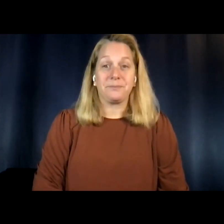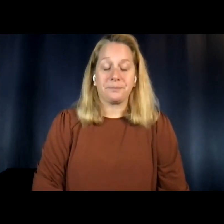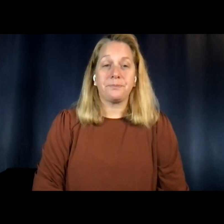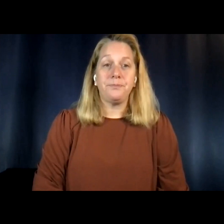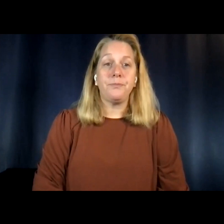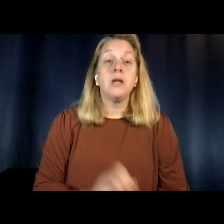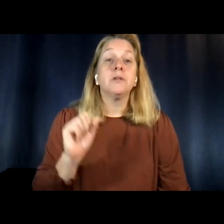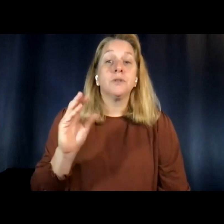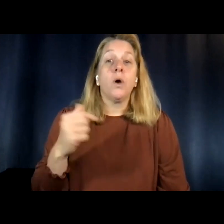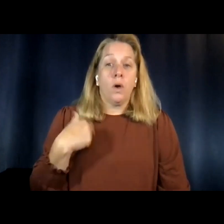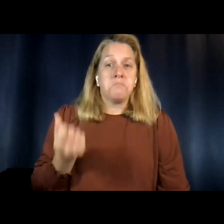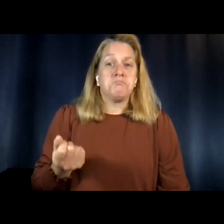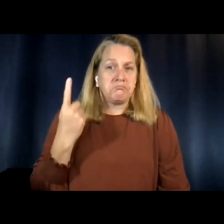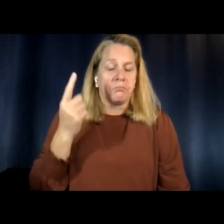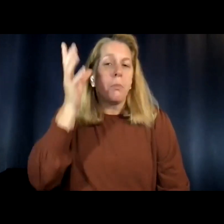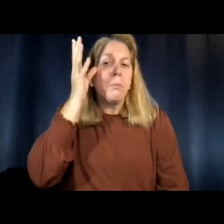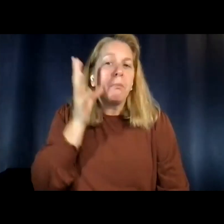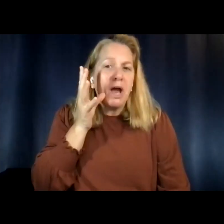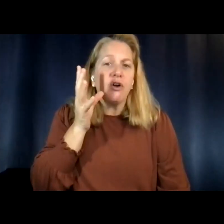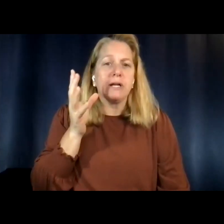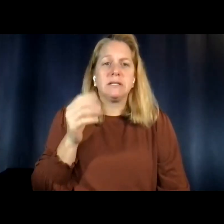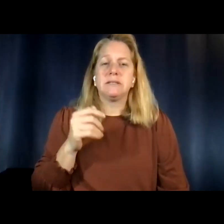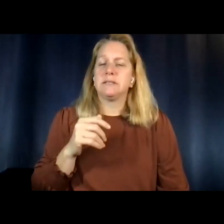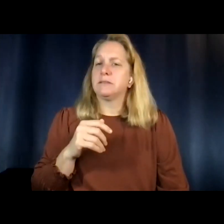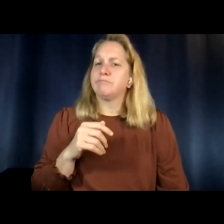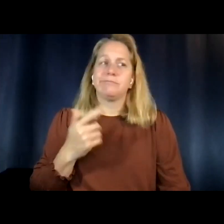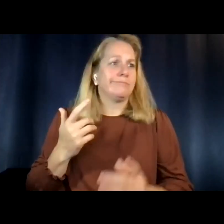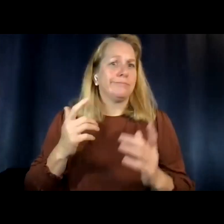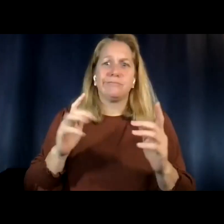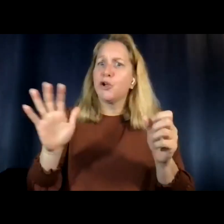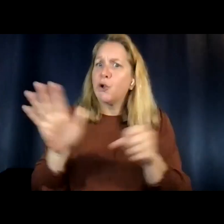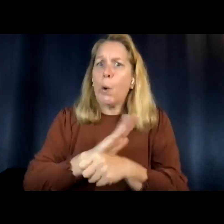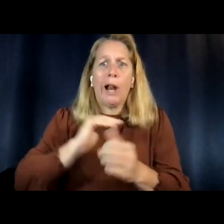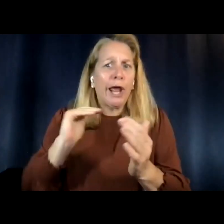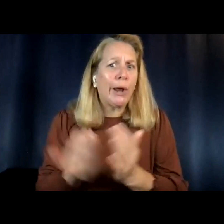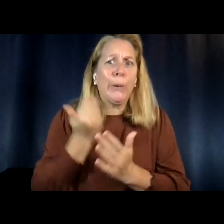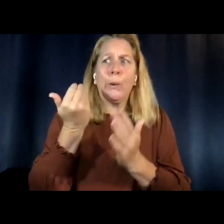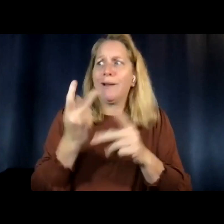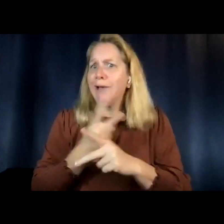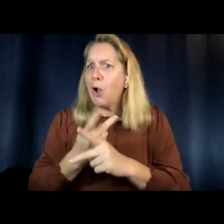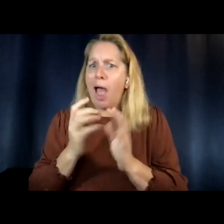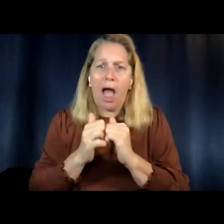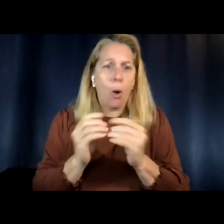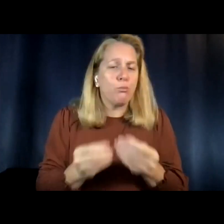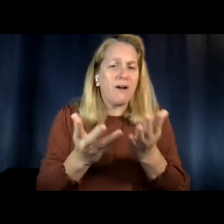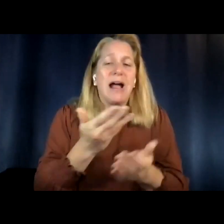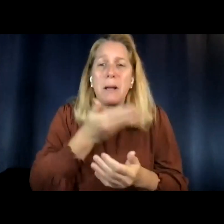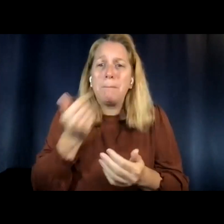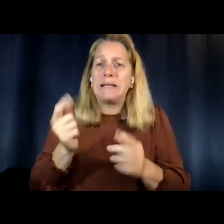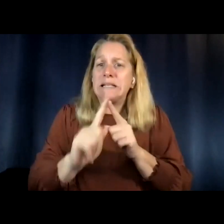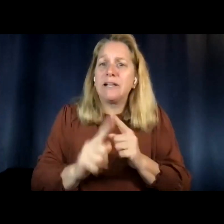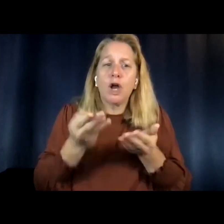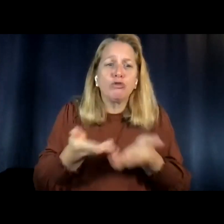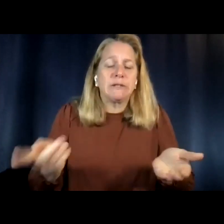So I understand that parents are totally new and trying to figure out how they provide the best resources for their